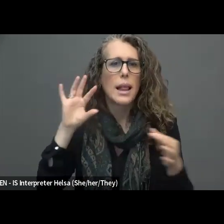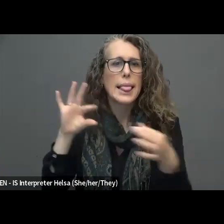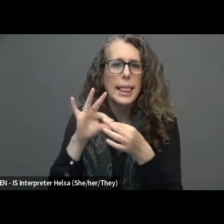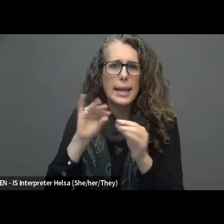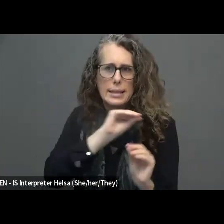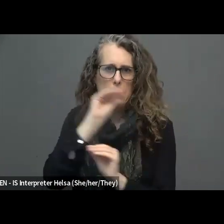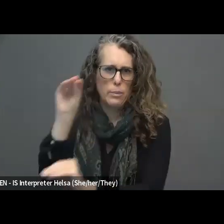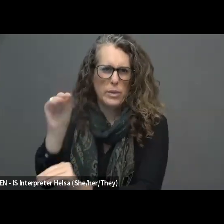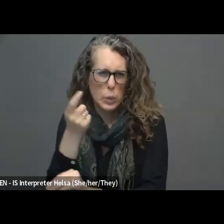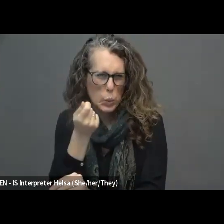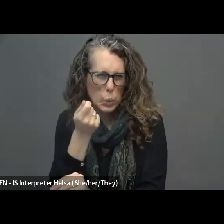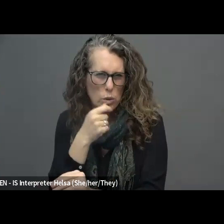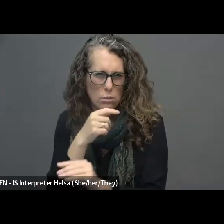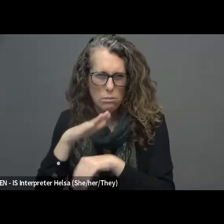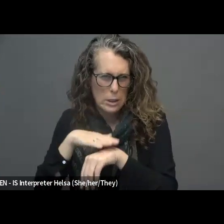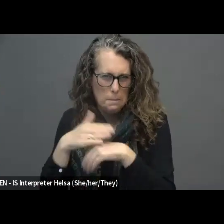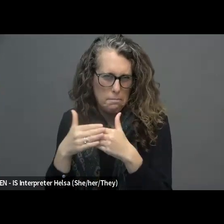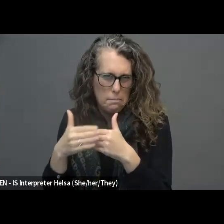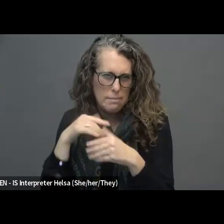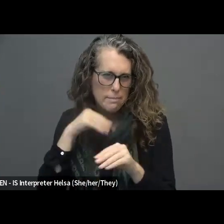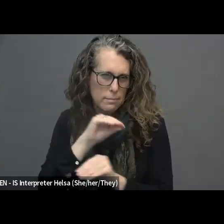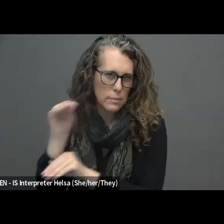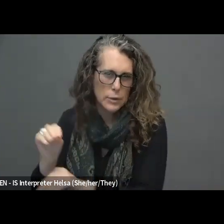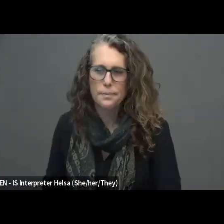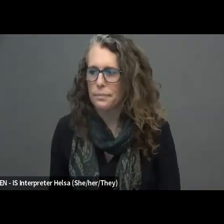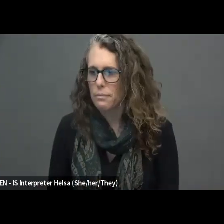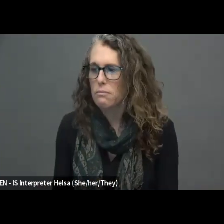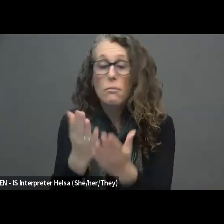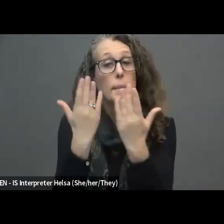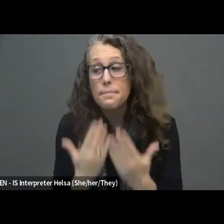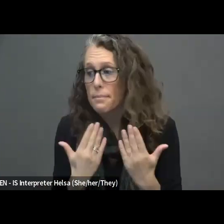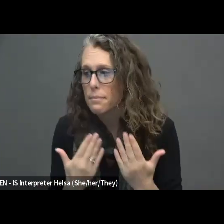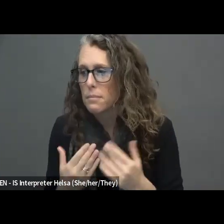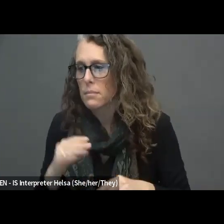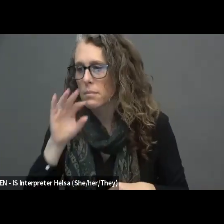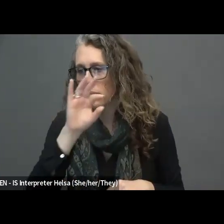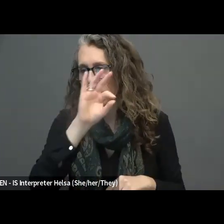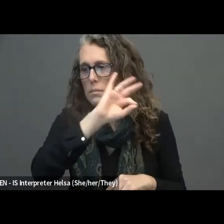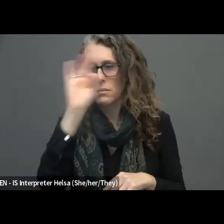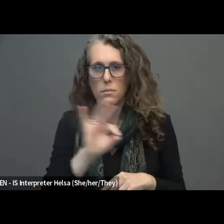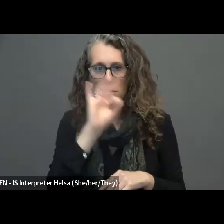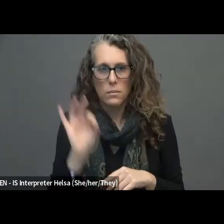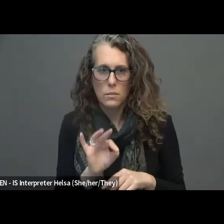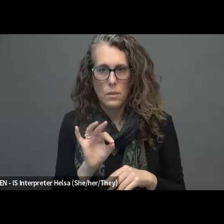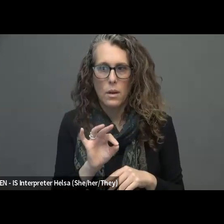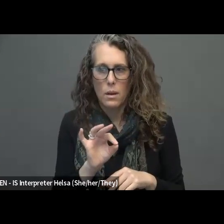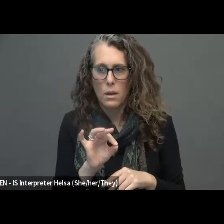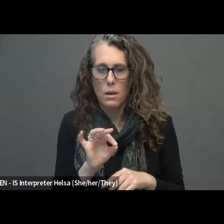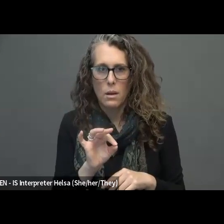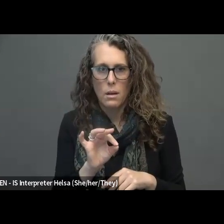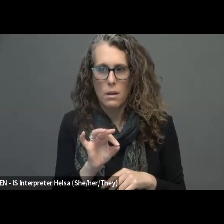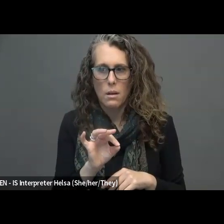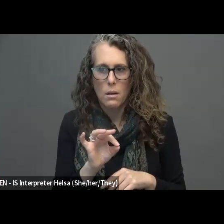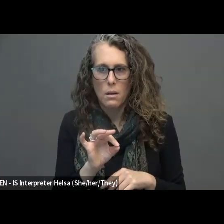few minutes. So let's go ahead with the questions. Norman, you're the first. Norman